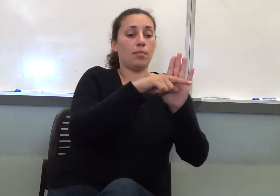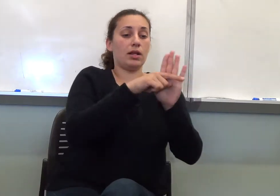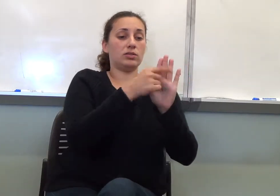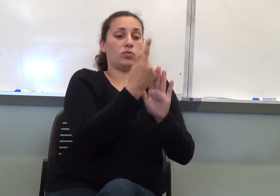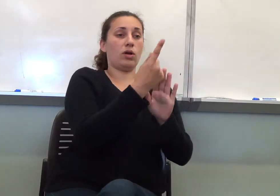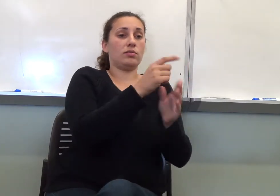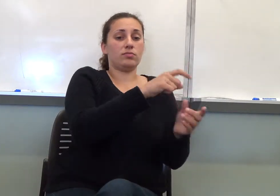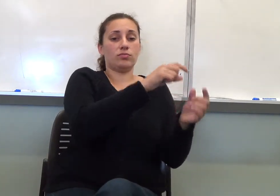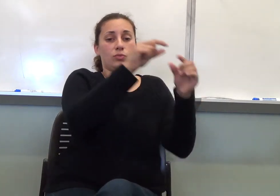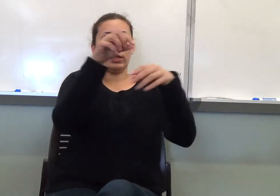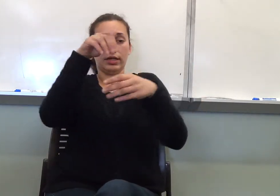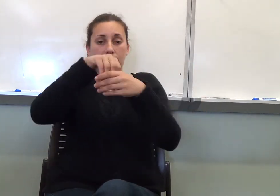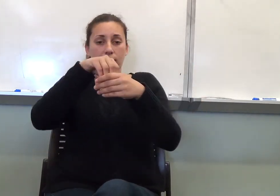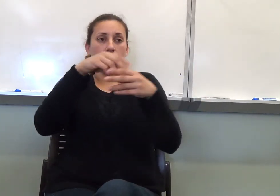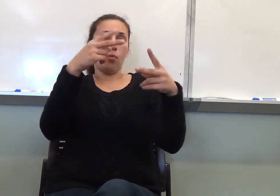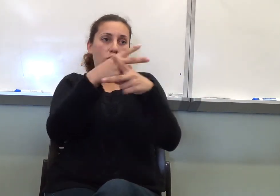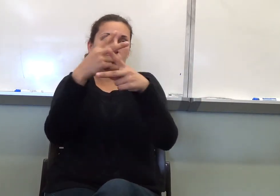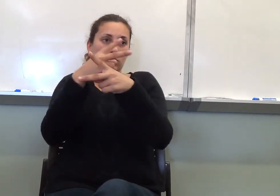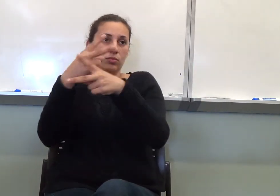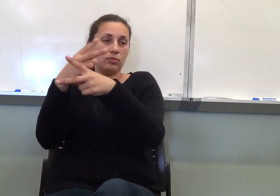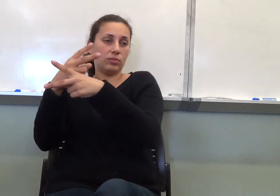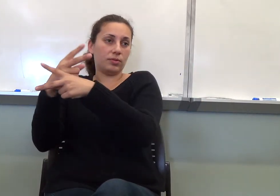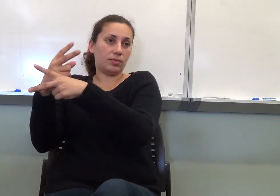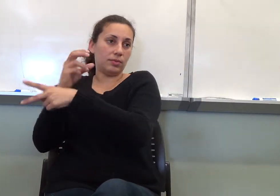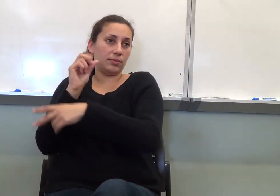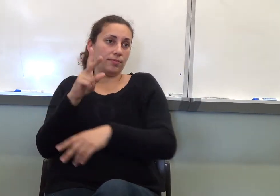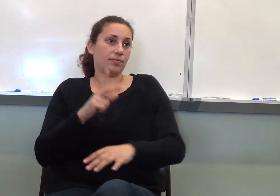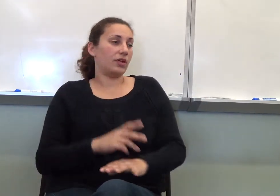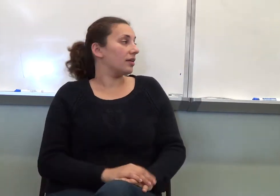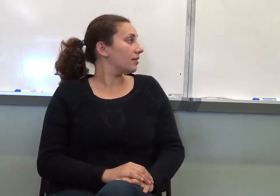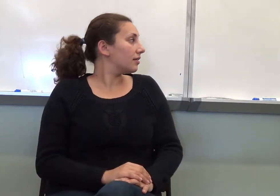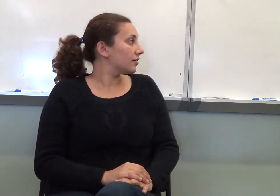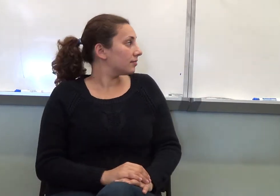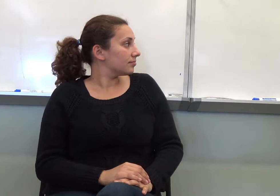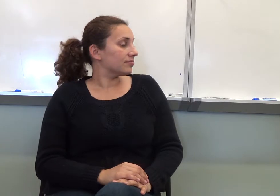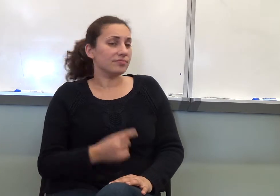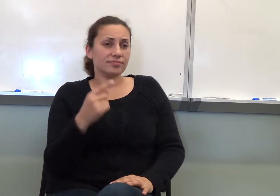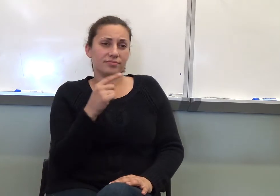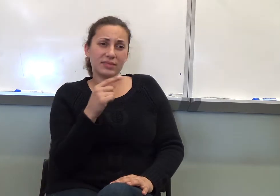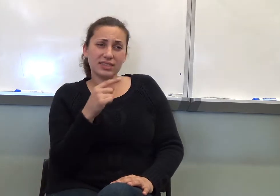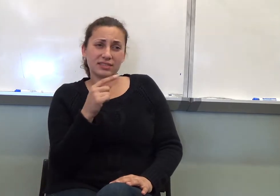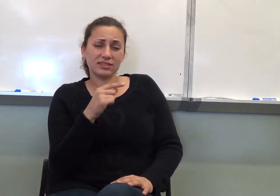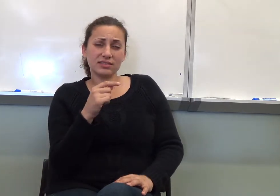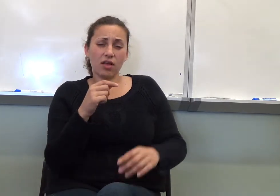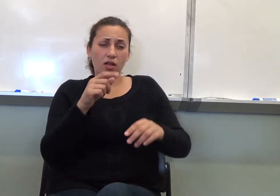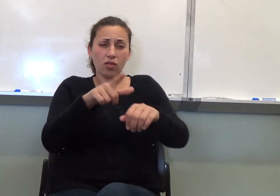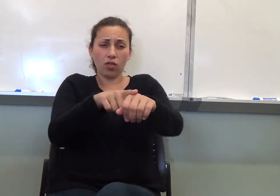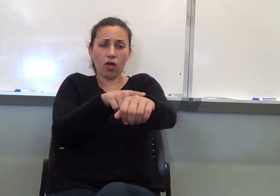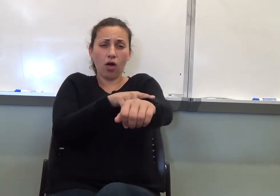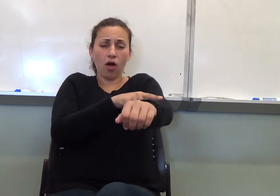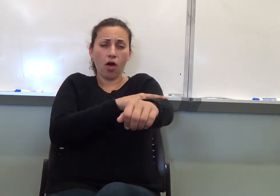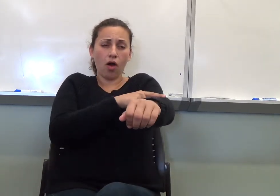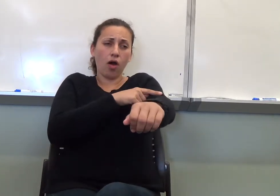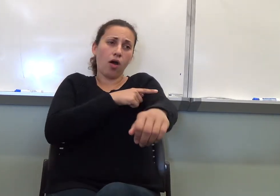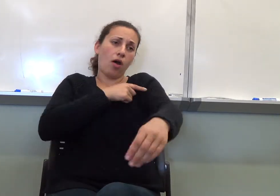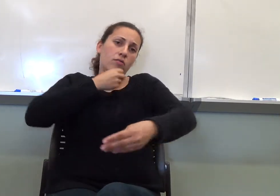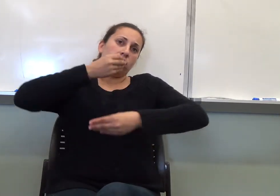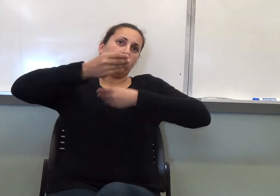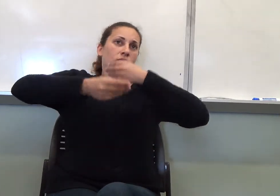it by all those things. Now this is a fairly long, drawn-out process. You've got to do 3 multiplications,